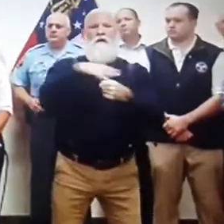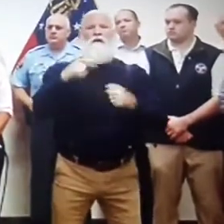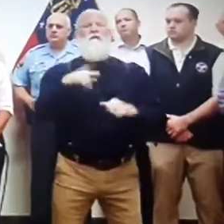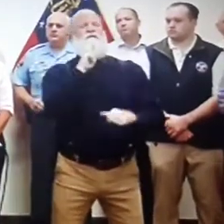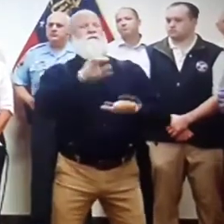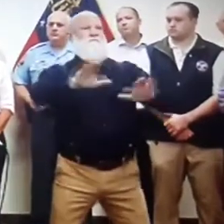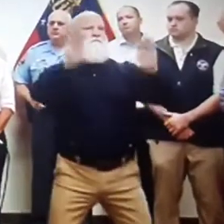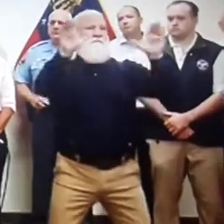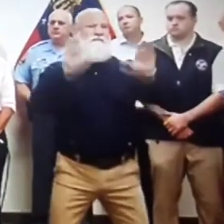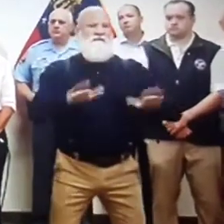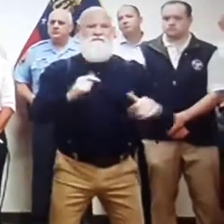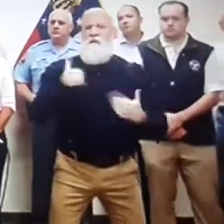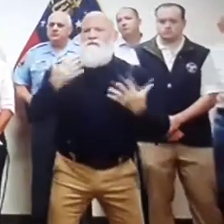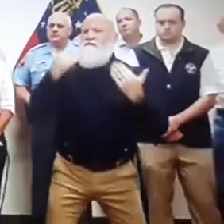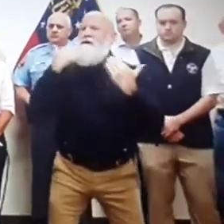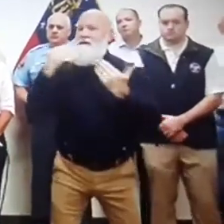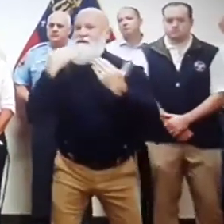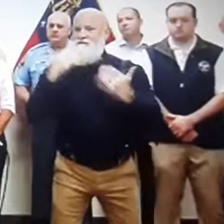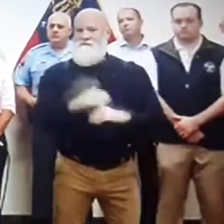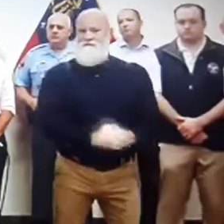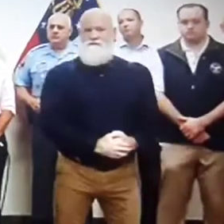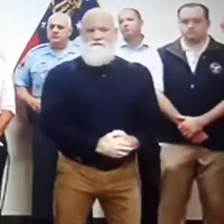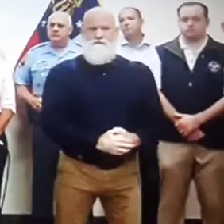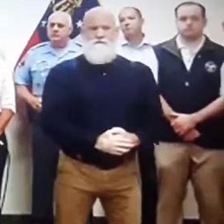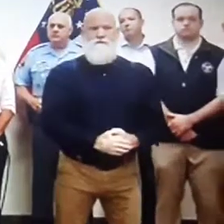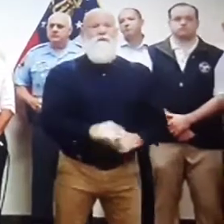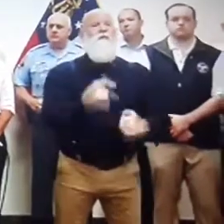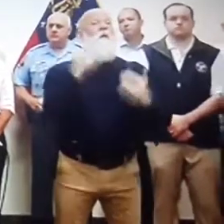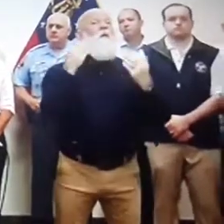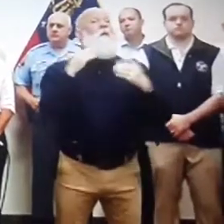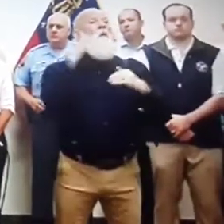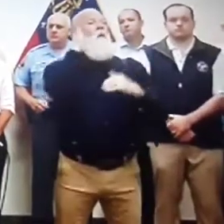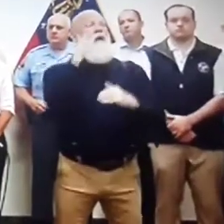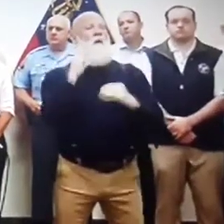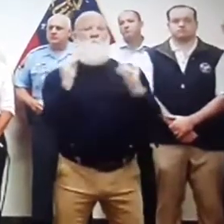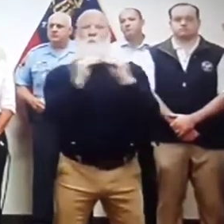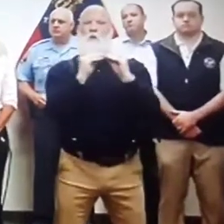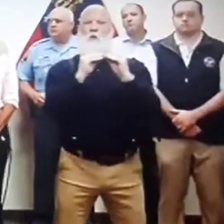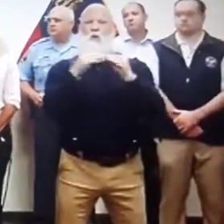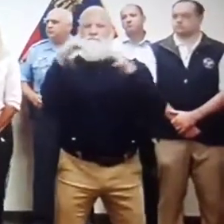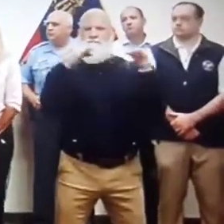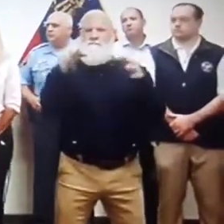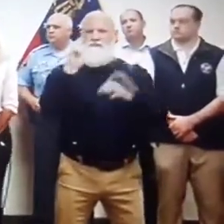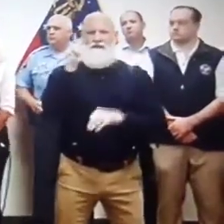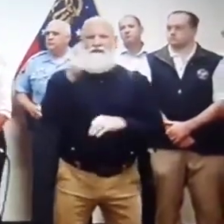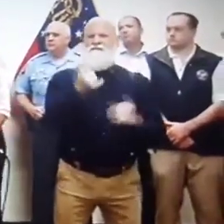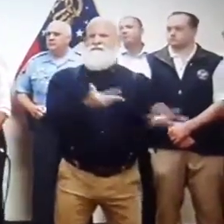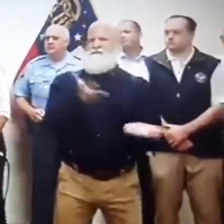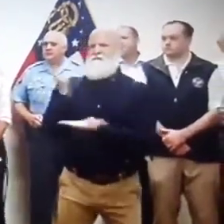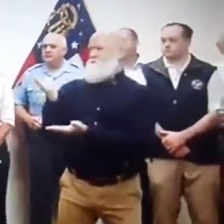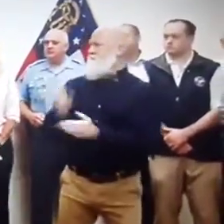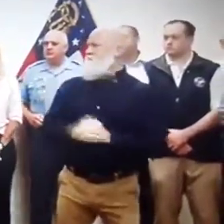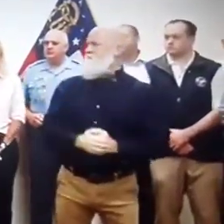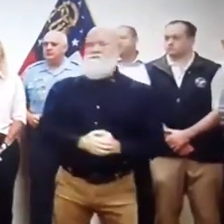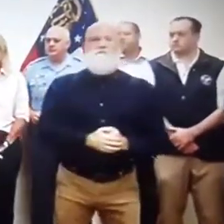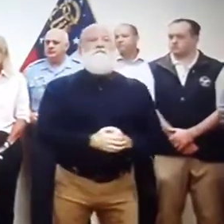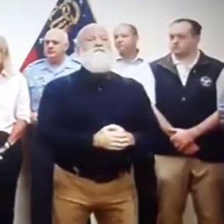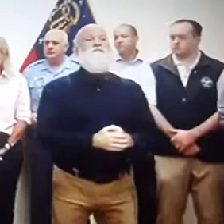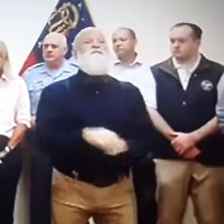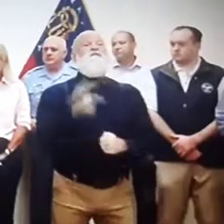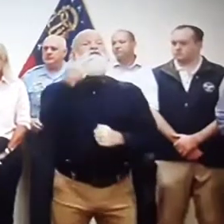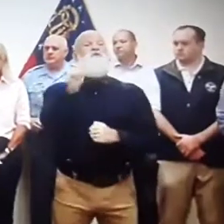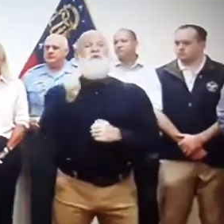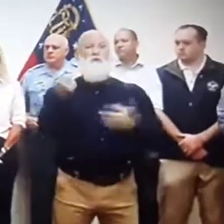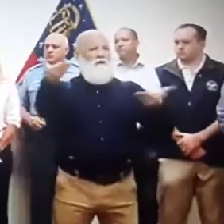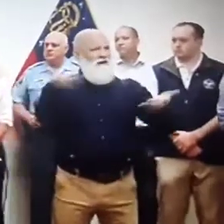a little bit more to that after the administrator gives you a quick update. Pete, thank you, sir. Welcome to Georgia. Thank you very much. It's a warm welcome.